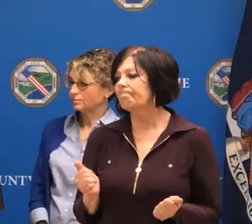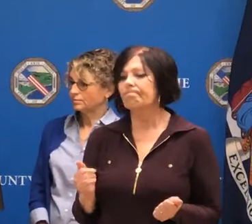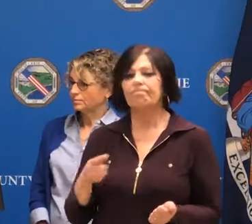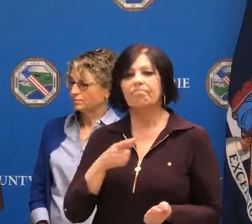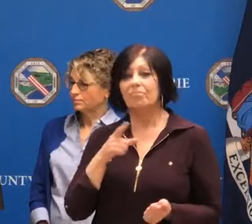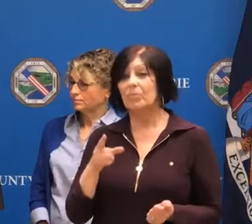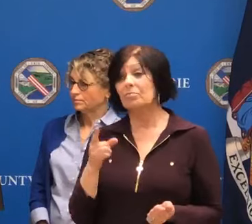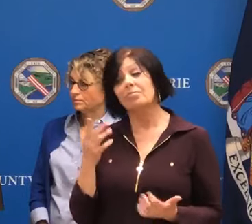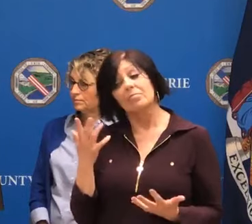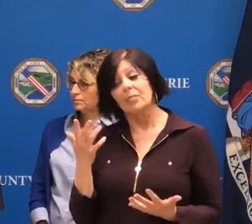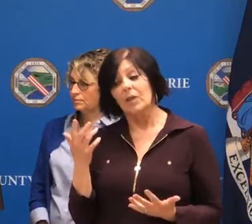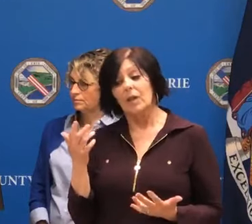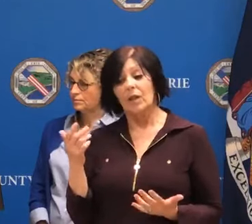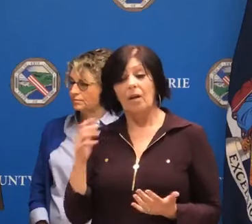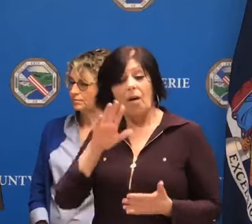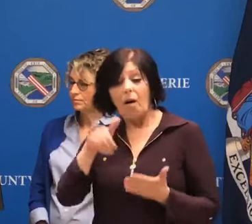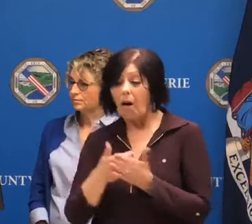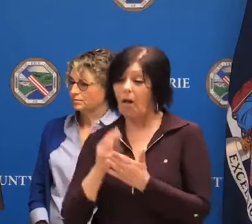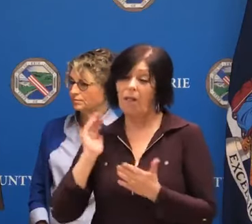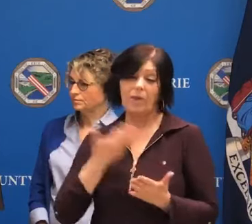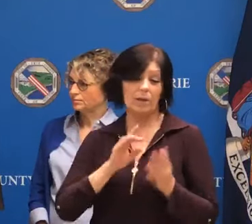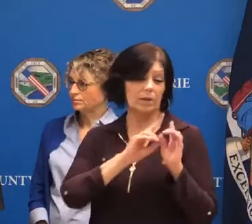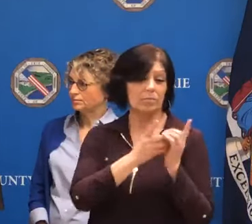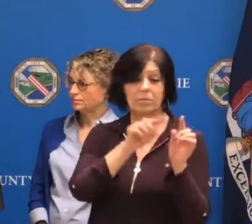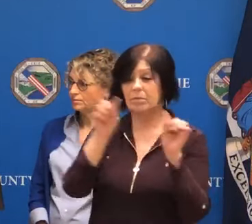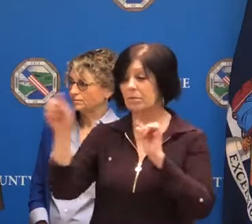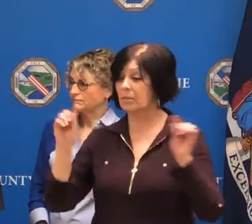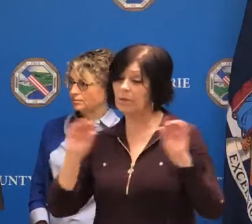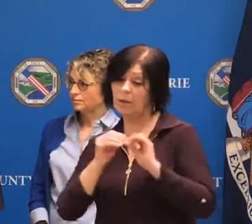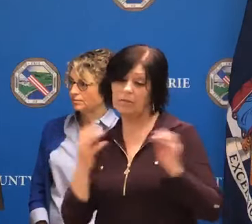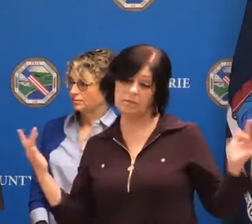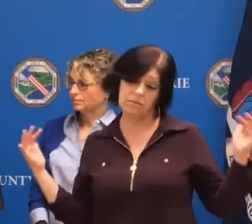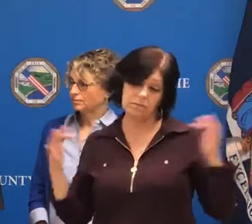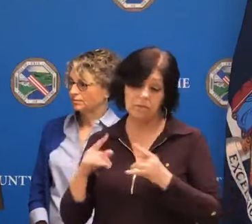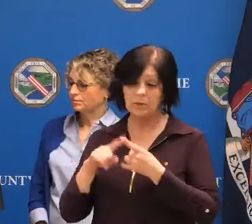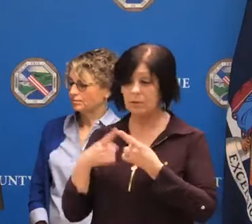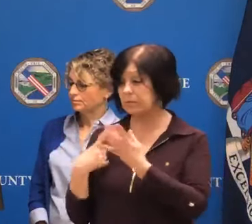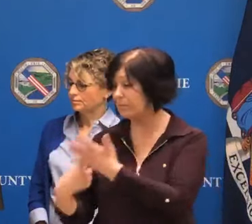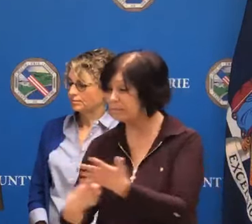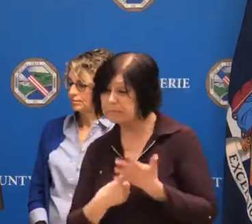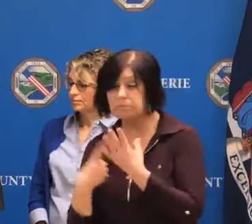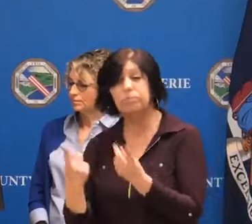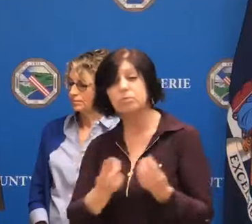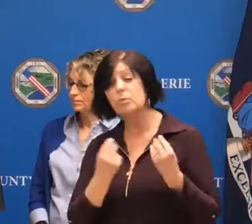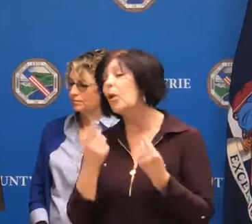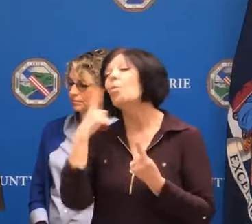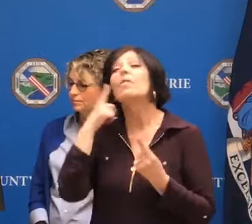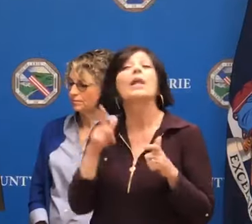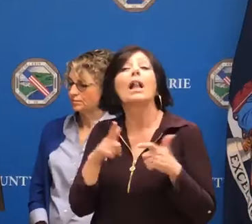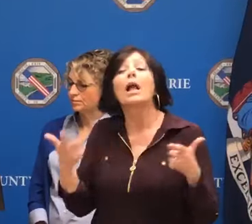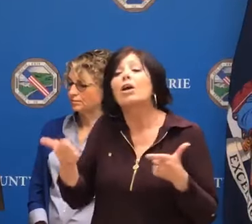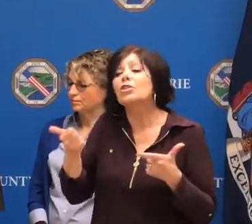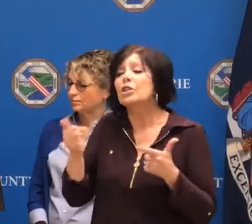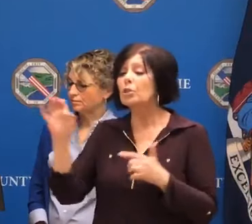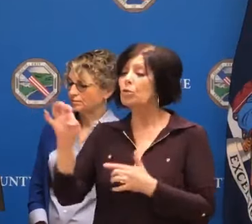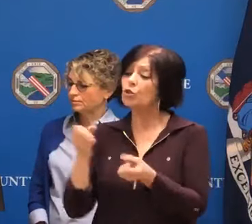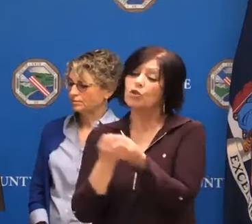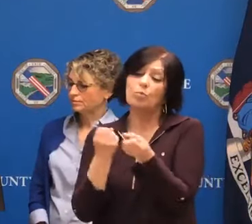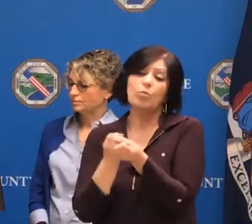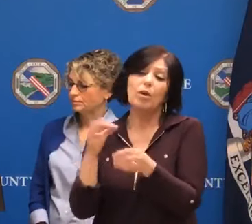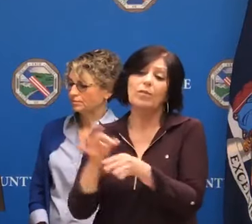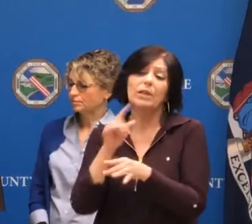You can imagine we've brought together all of our various departments and offices to address this. And one of the largest emergency support functions, of